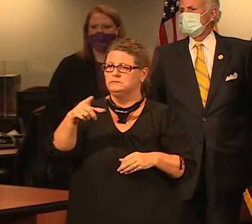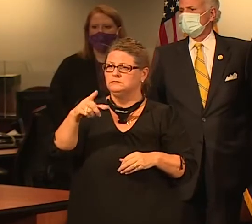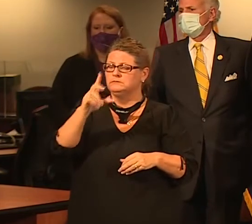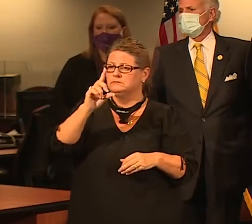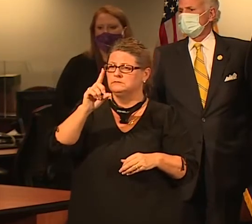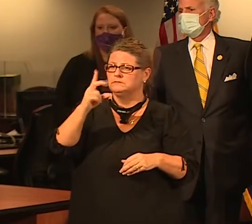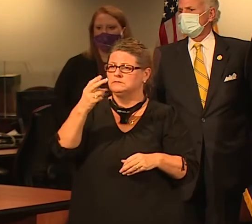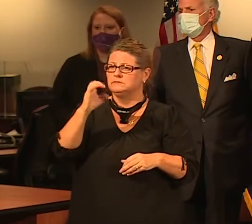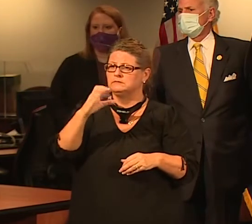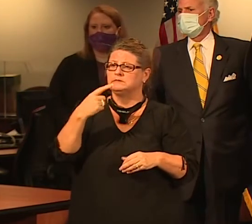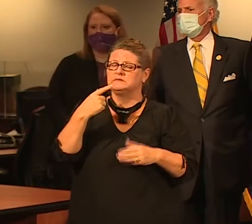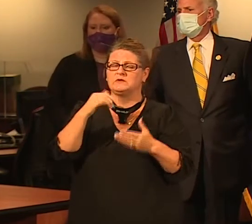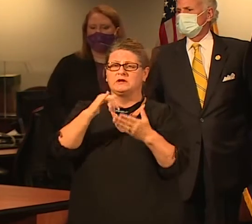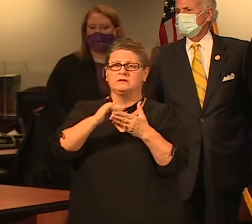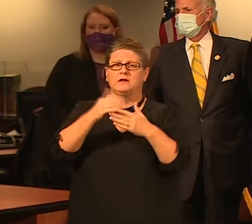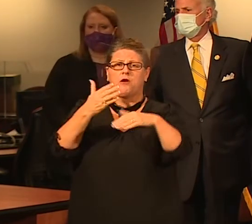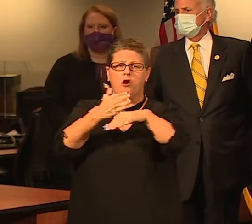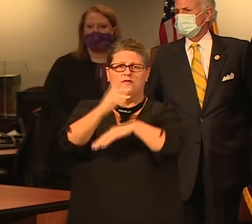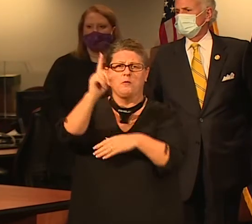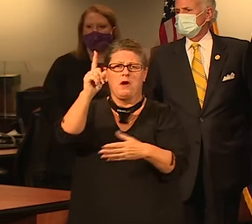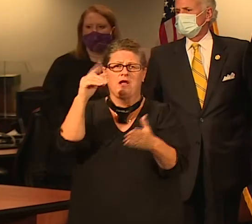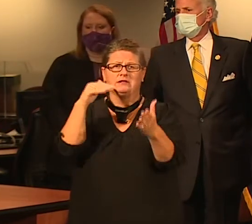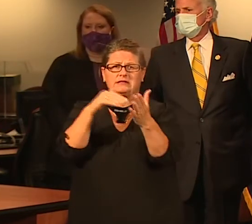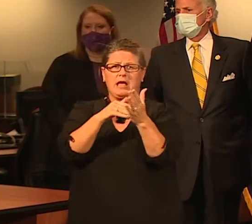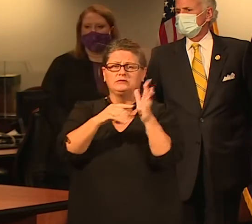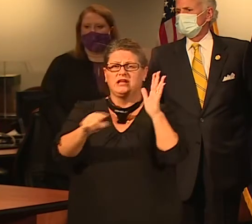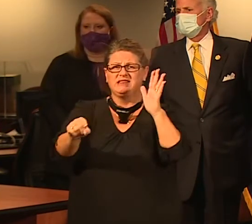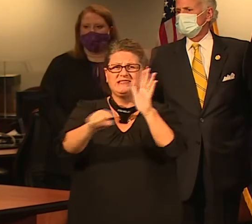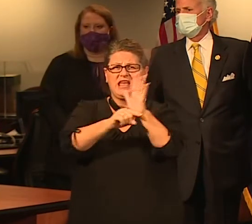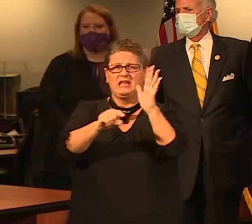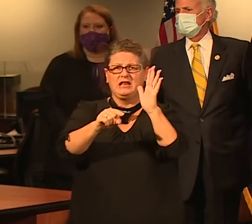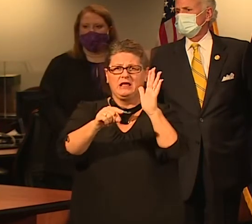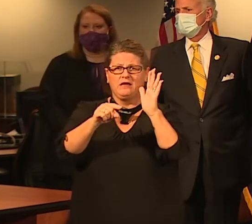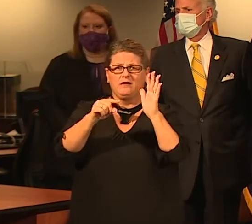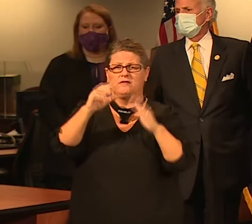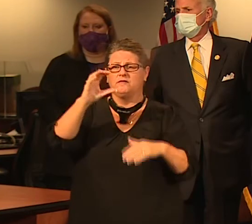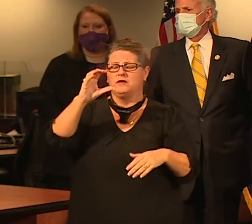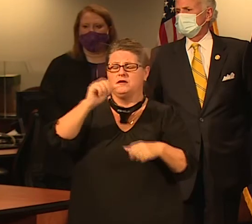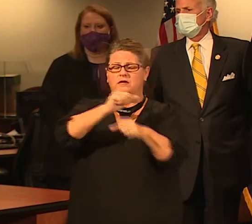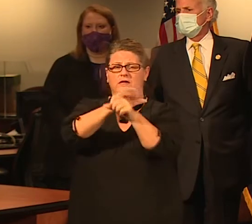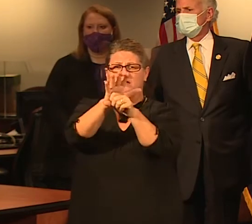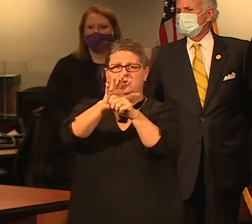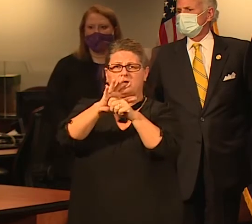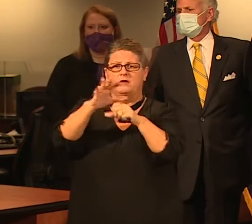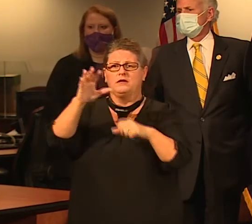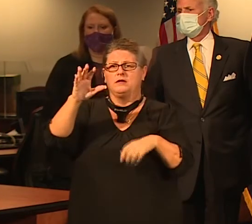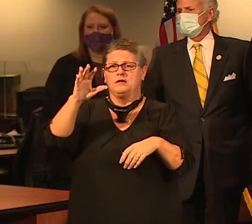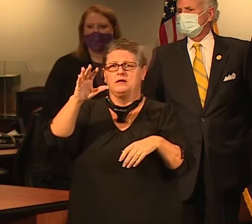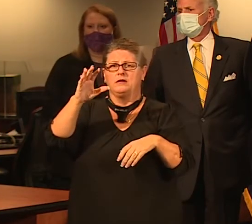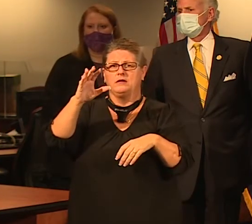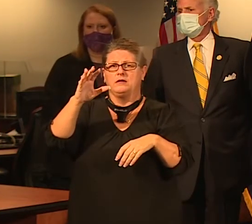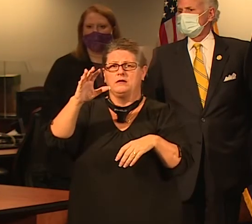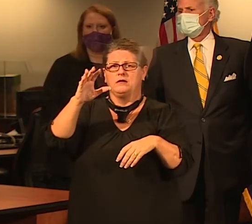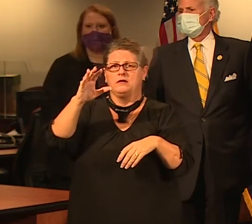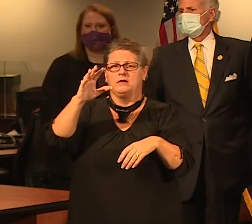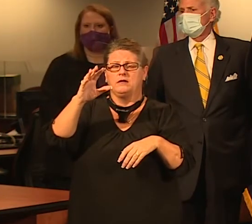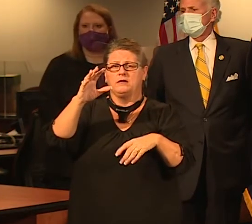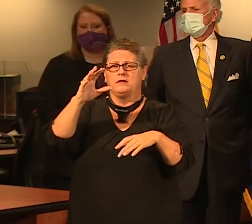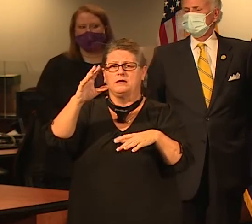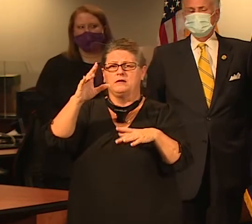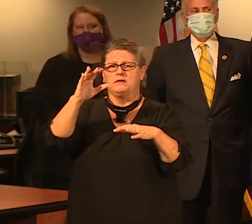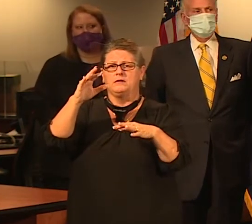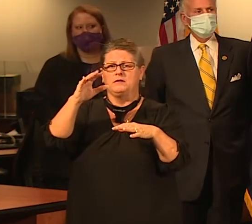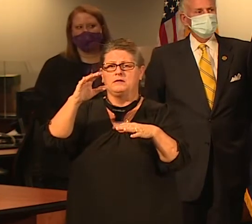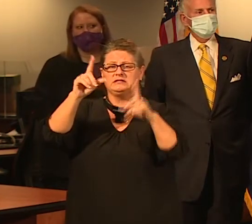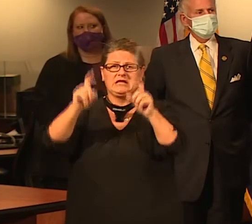tests weren't in the database. Can you explain a little bit what happened there over the last few months, why thousands of these tests weren't in that database? Well,